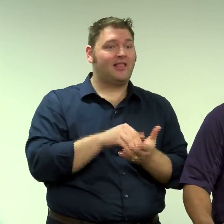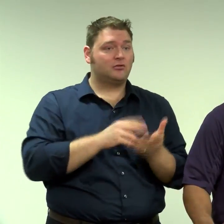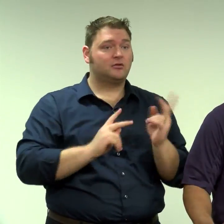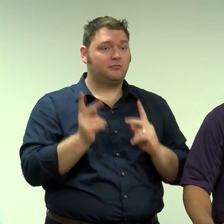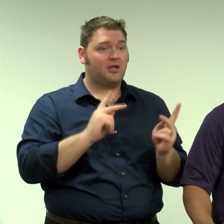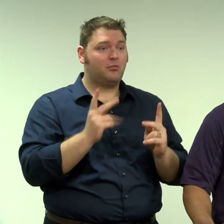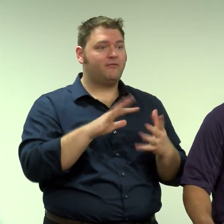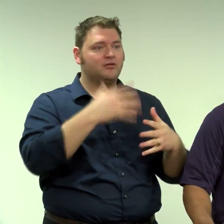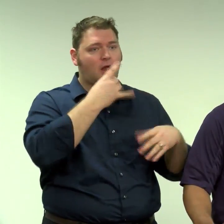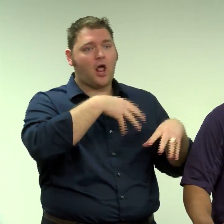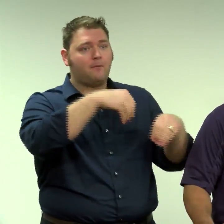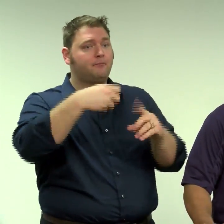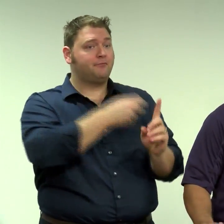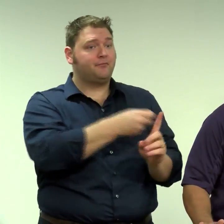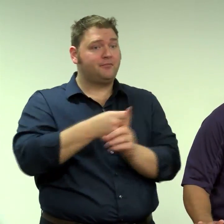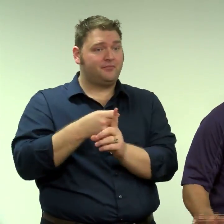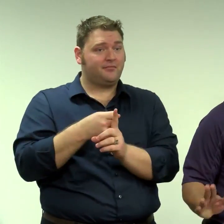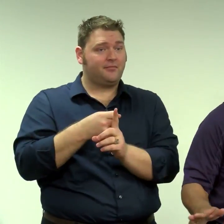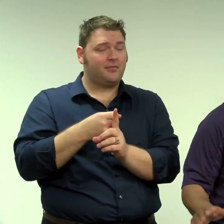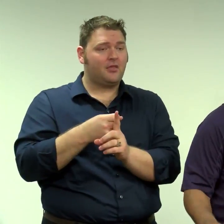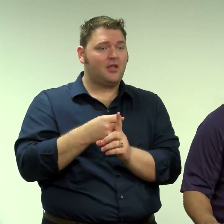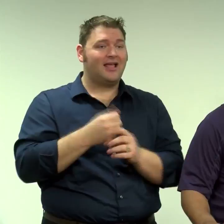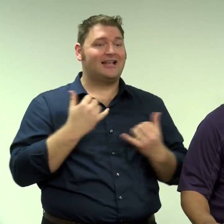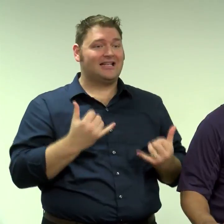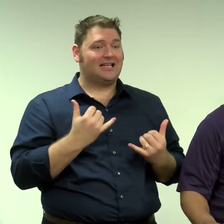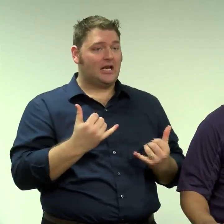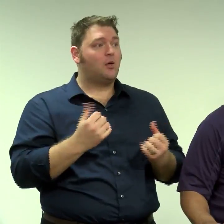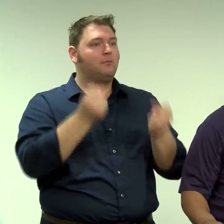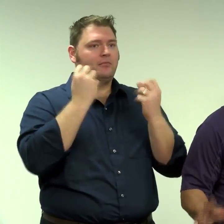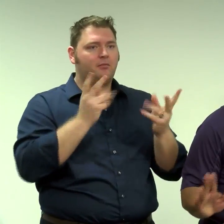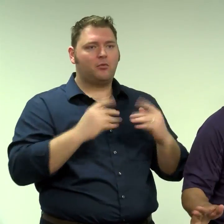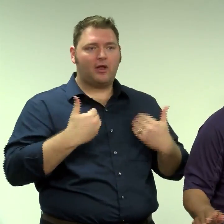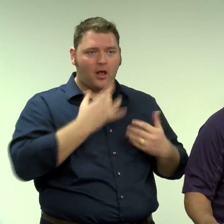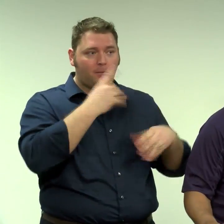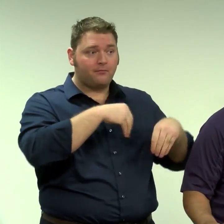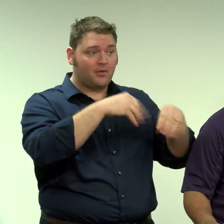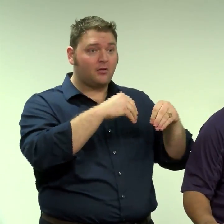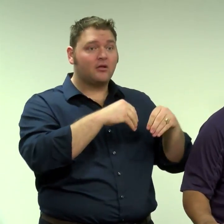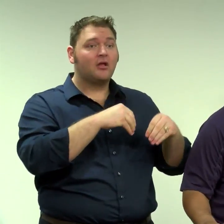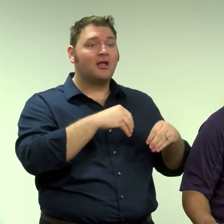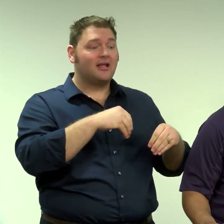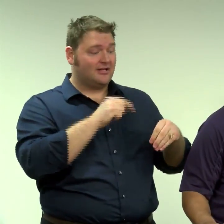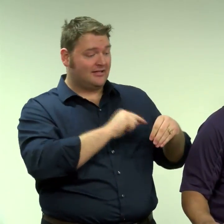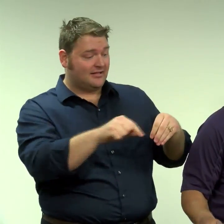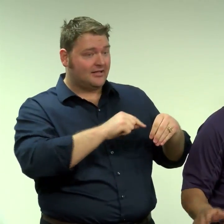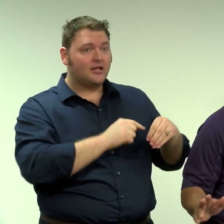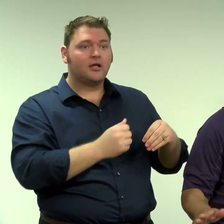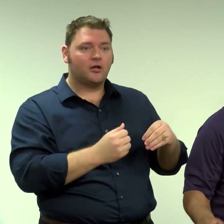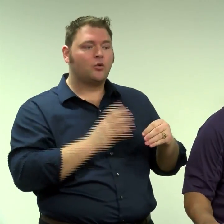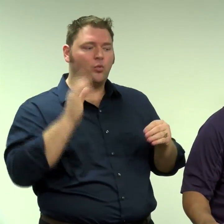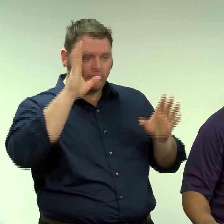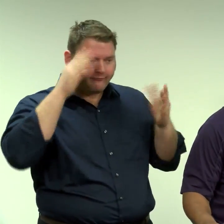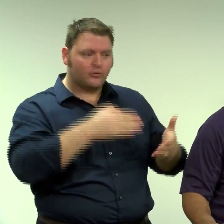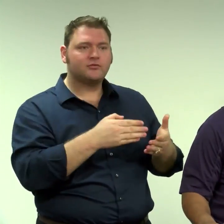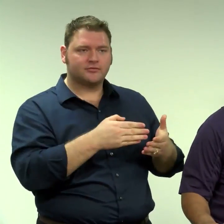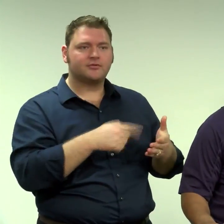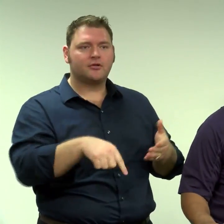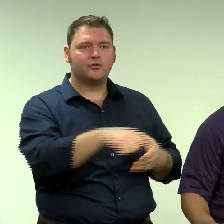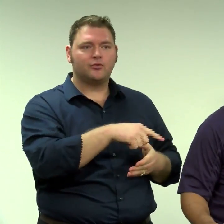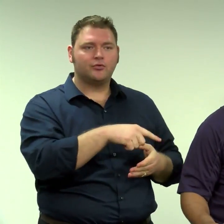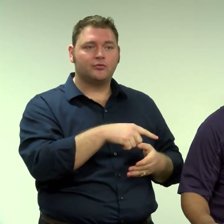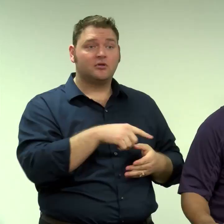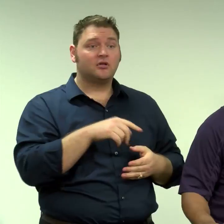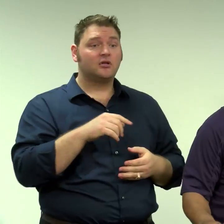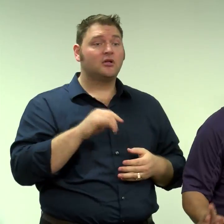customers in the area have electric service, but the ones who don't, we want you to know you're a priority for us, and as conditions allow, we will be getting